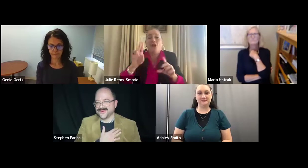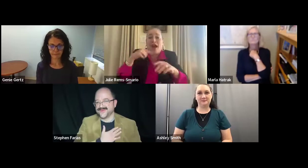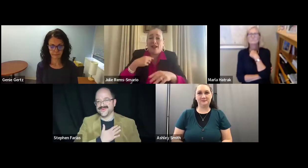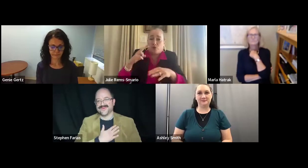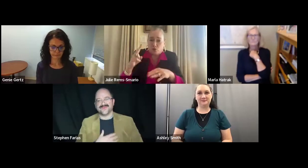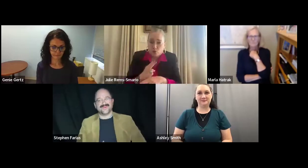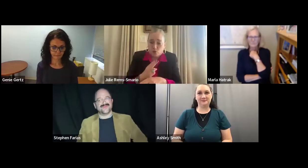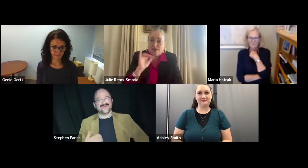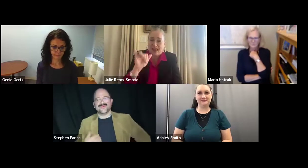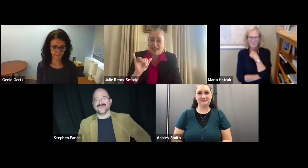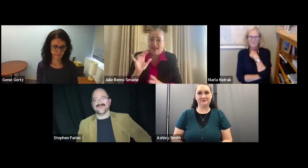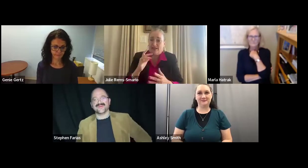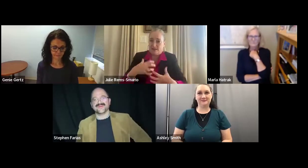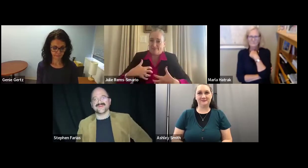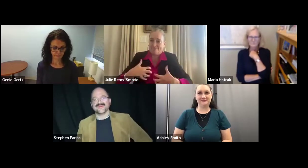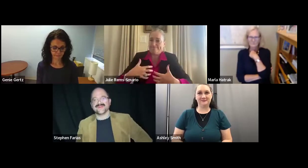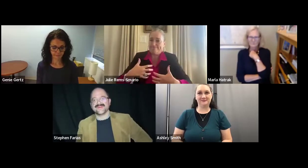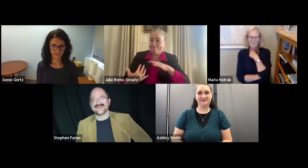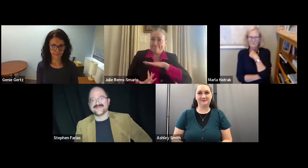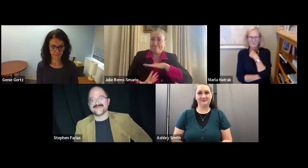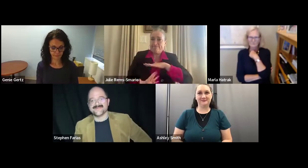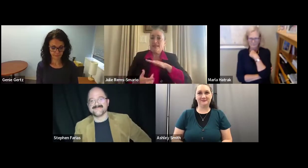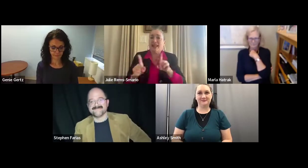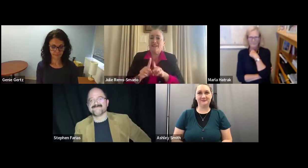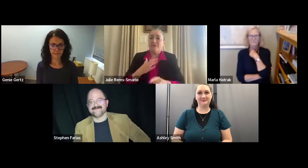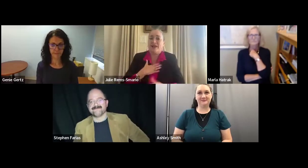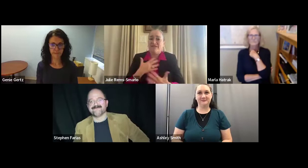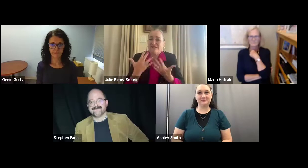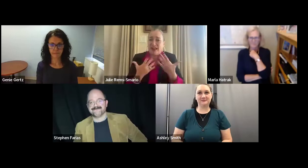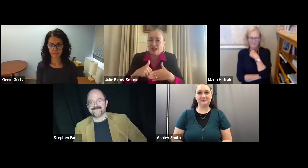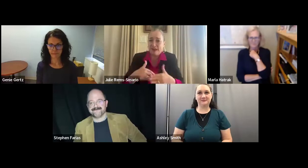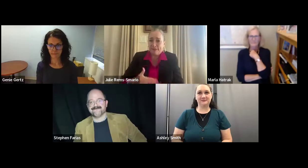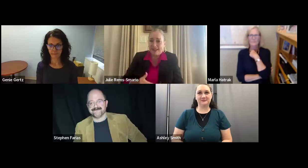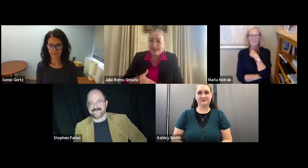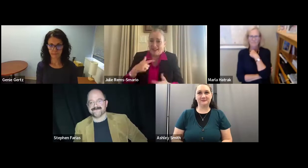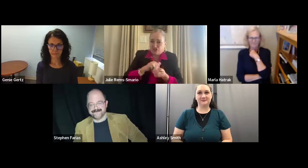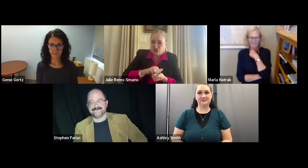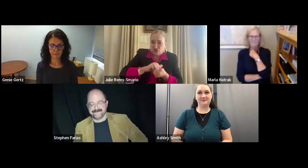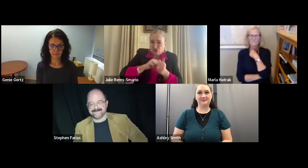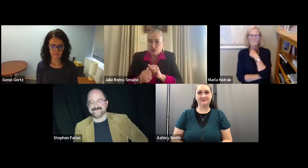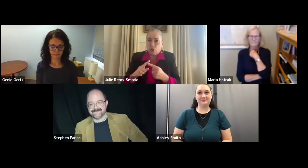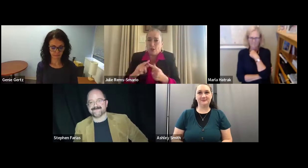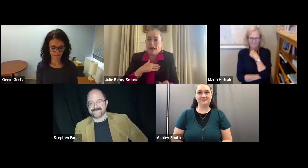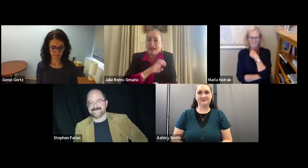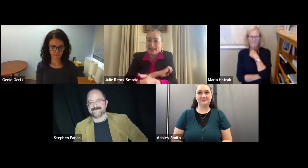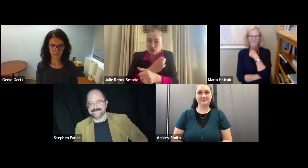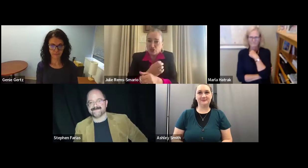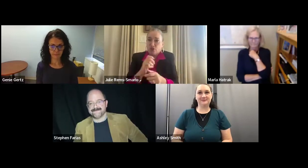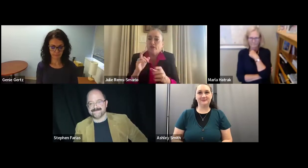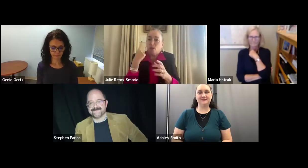make some of you uncomfortable, is I had to use that anger, that fire in my belly that I